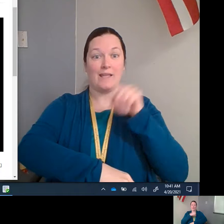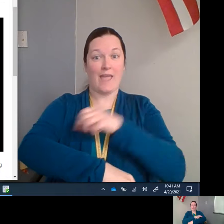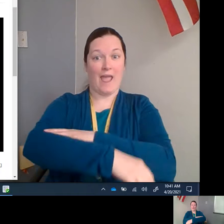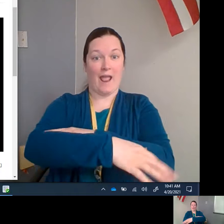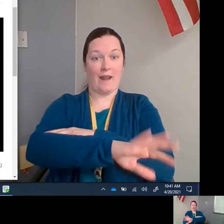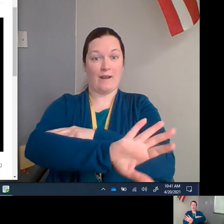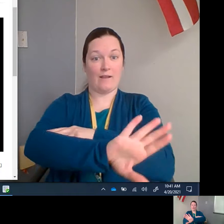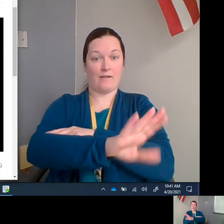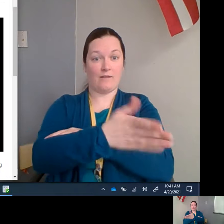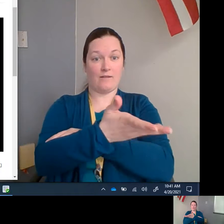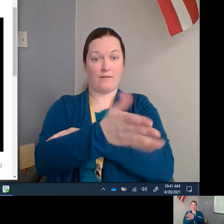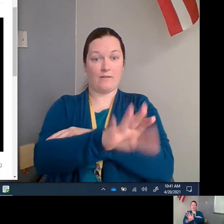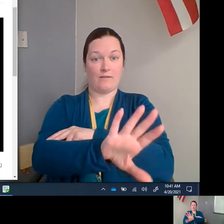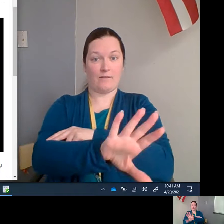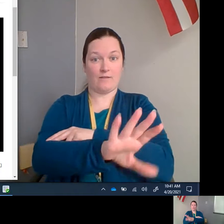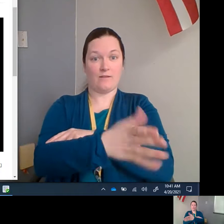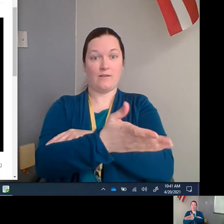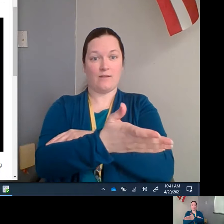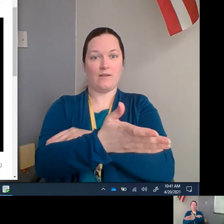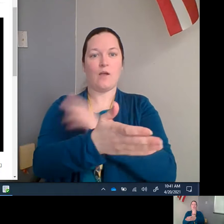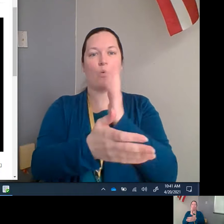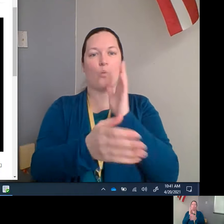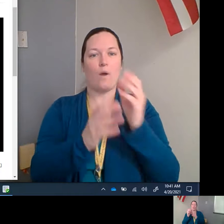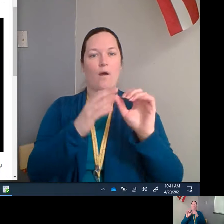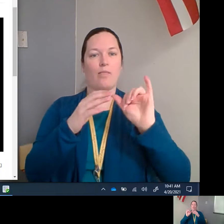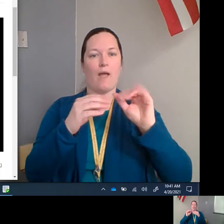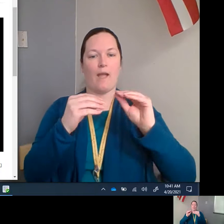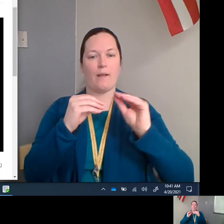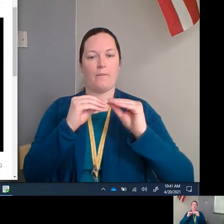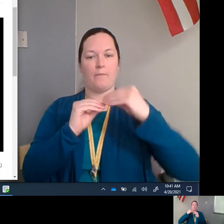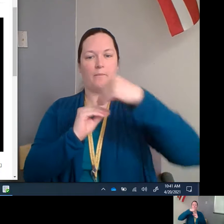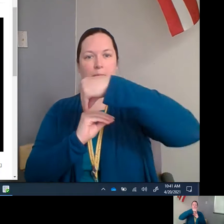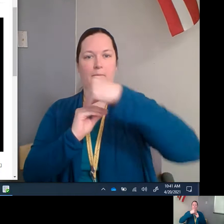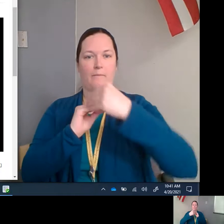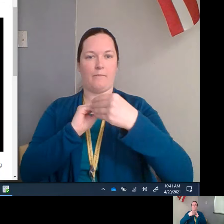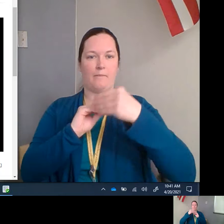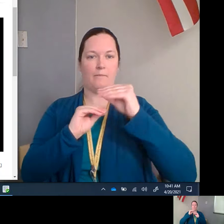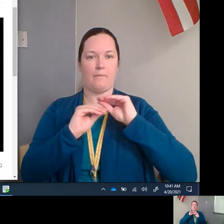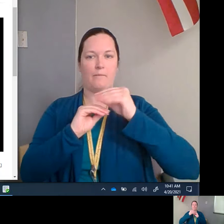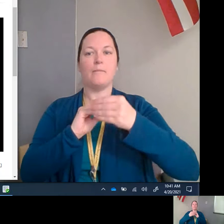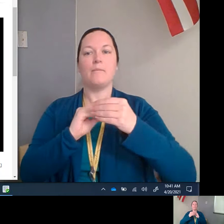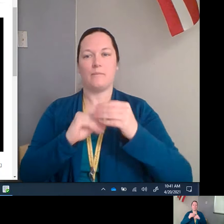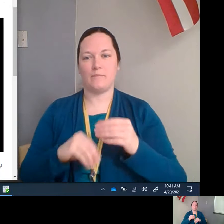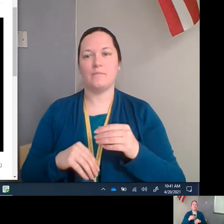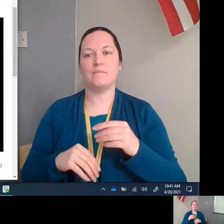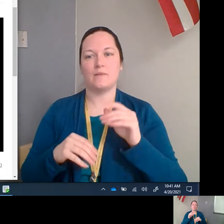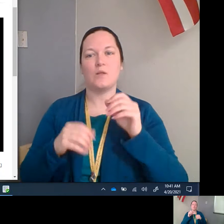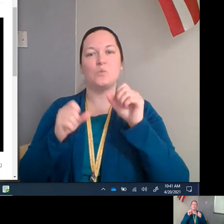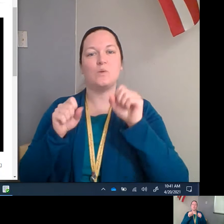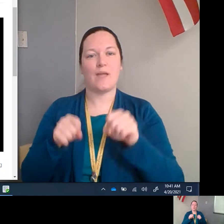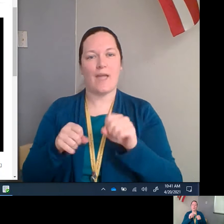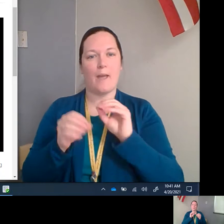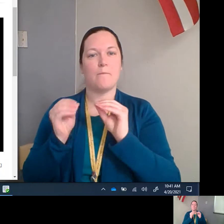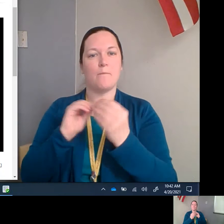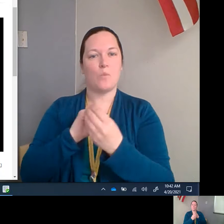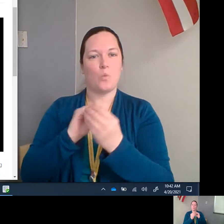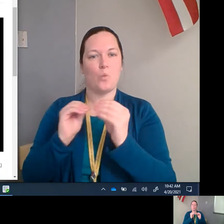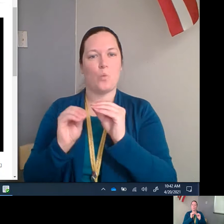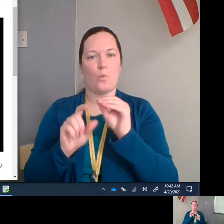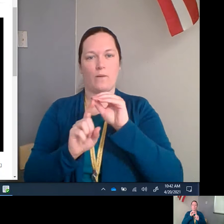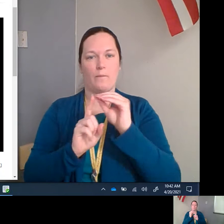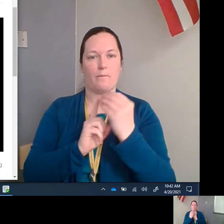and I can move it like that. And so it's just pivoting around that center point. So all these are joints and they allow movement inside the